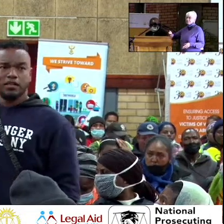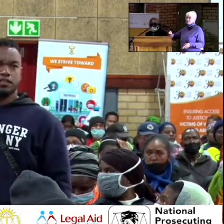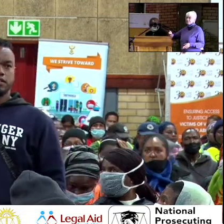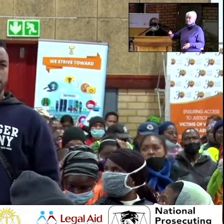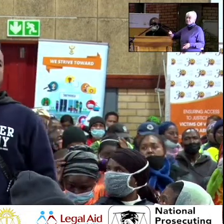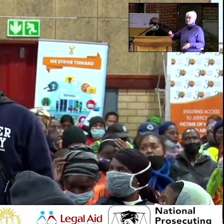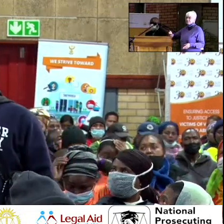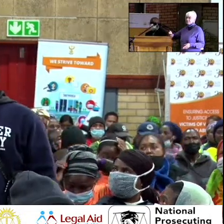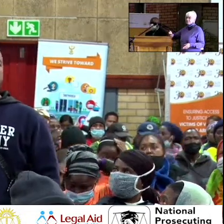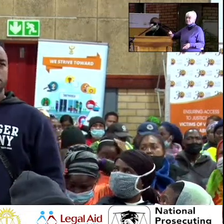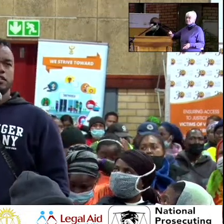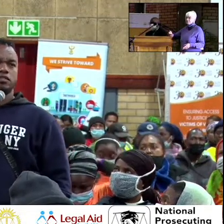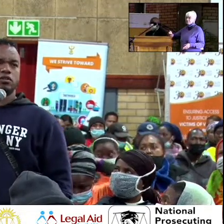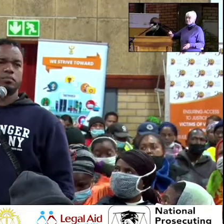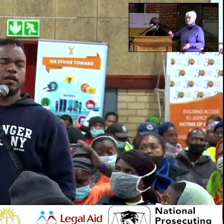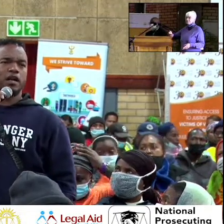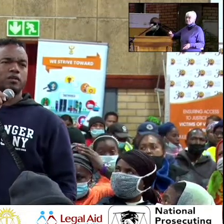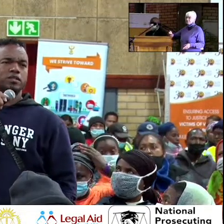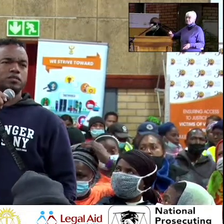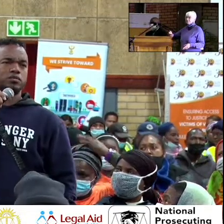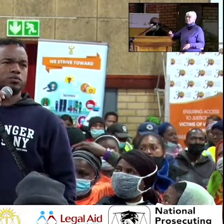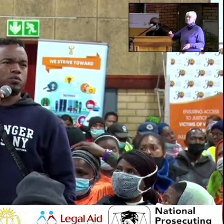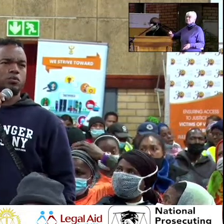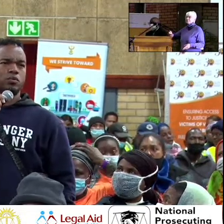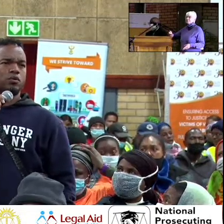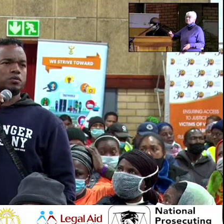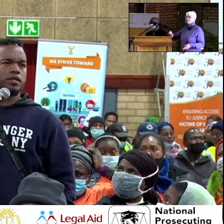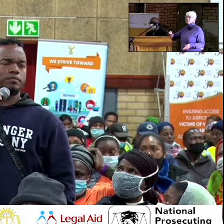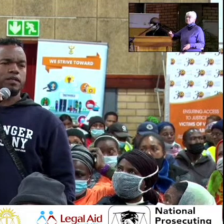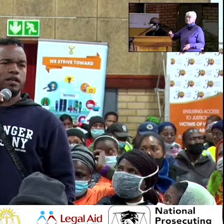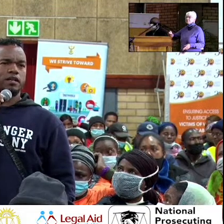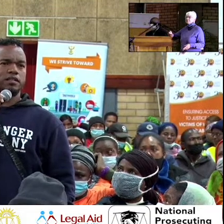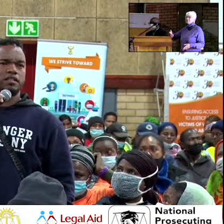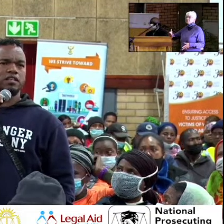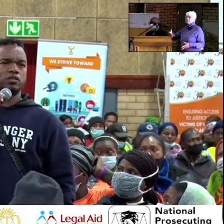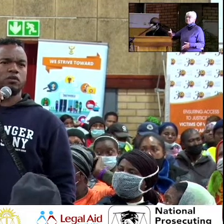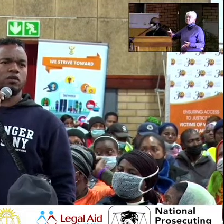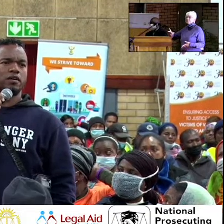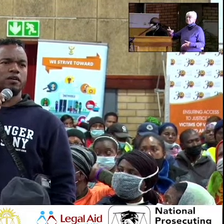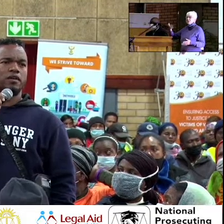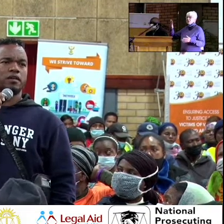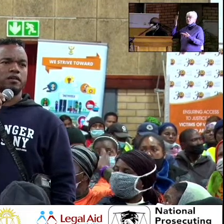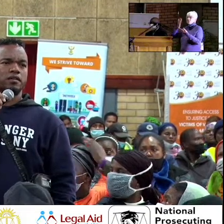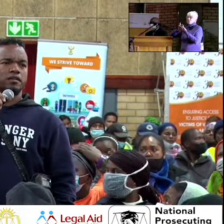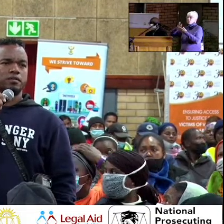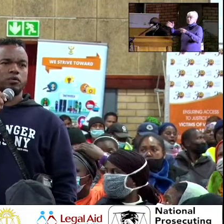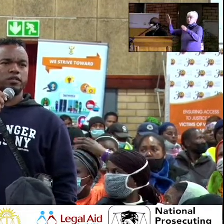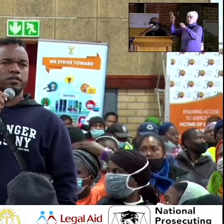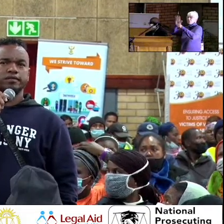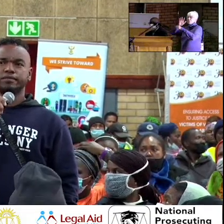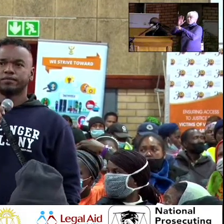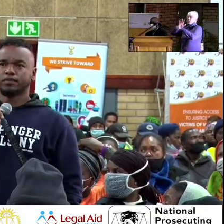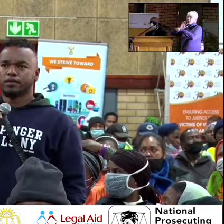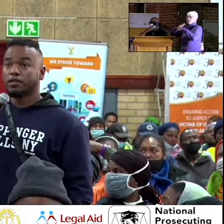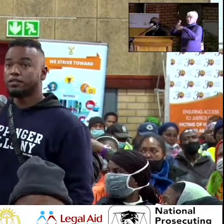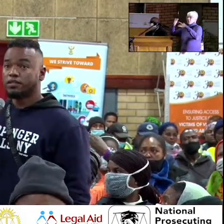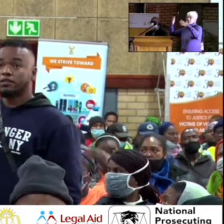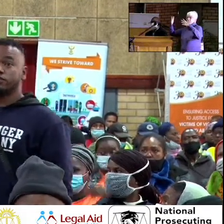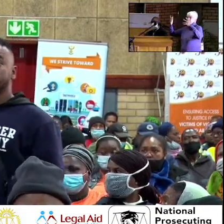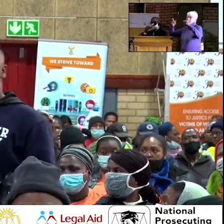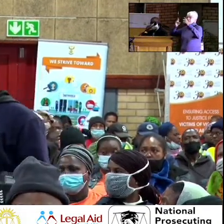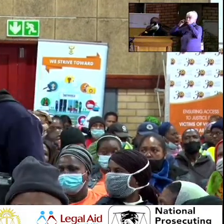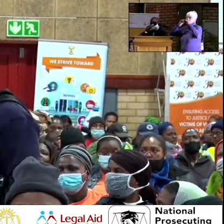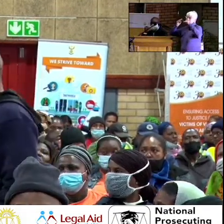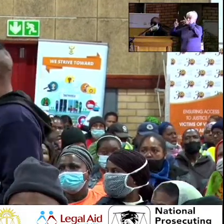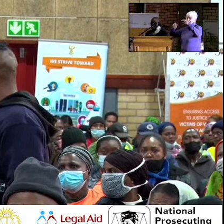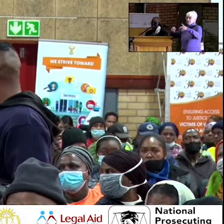Yeah, there's like a lot of children that's not being allowed into school or something like that at 8 o'clock in the morning. Okay, thank you.